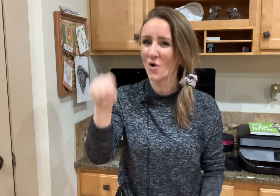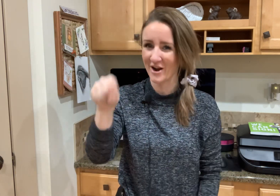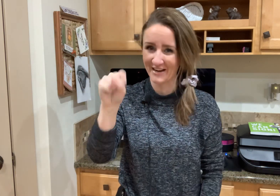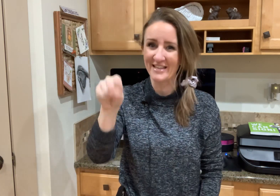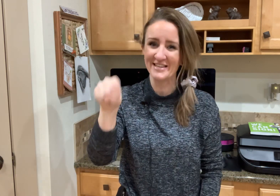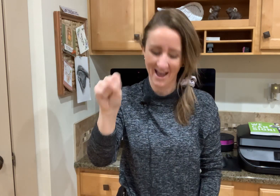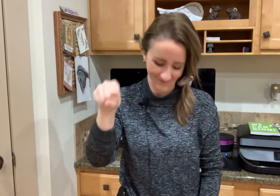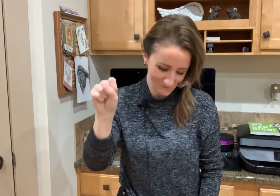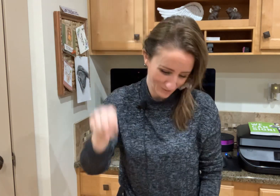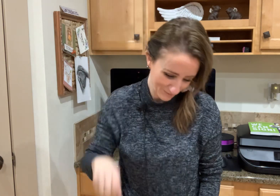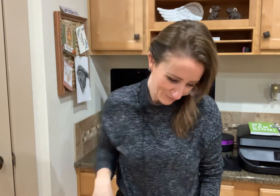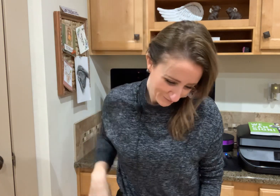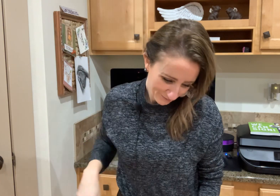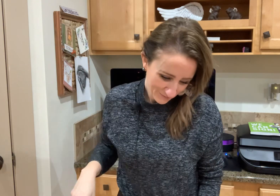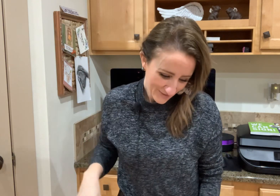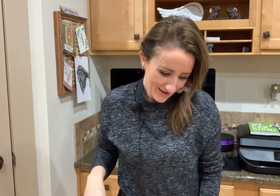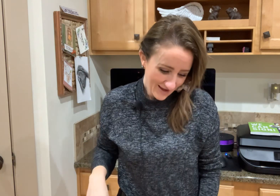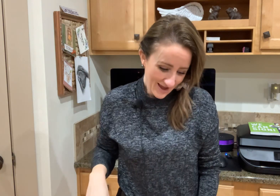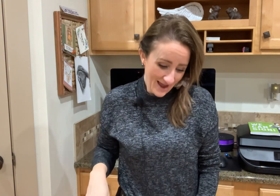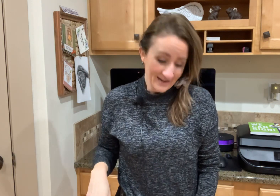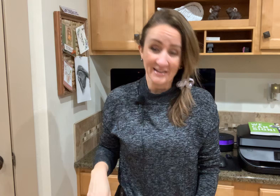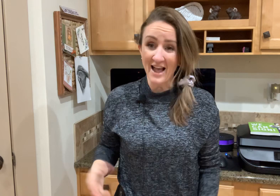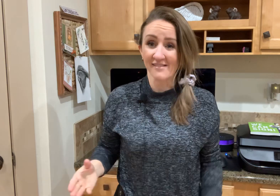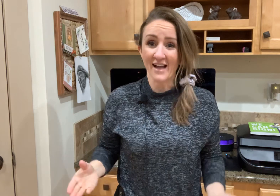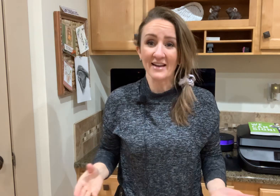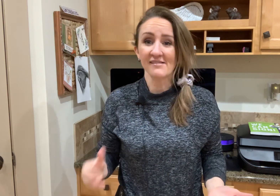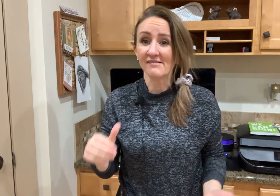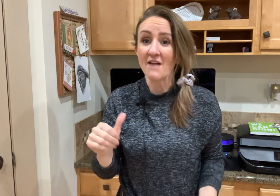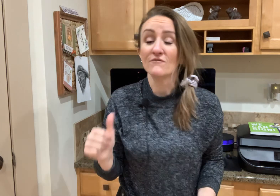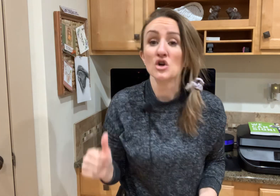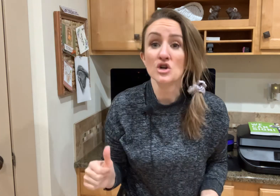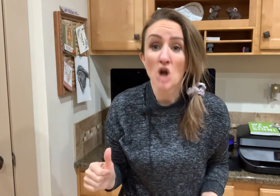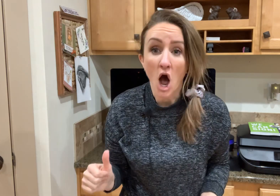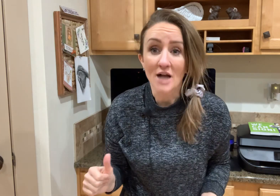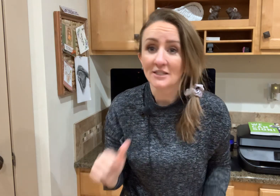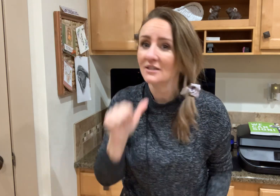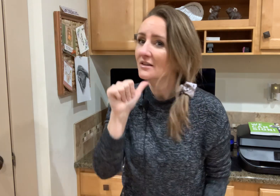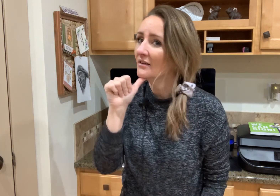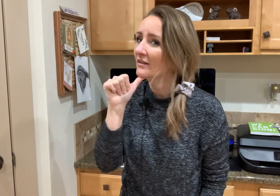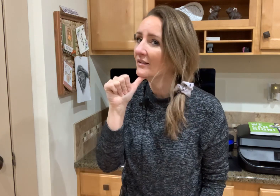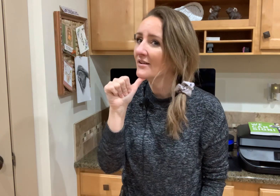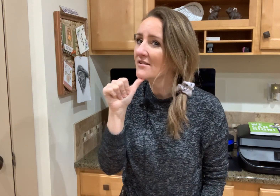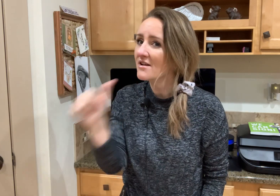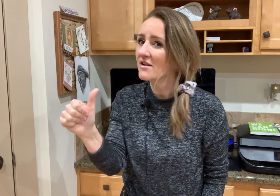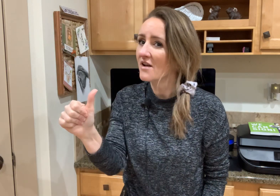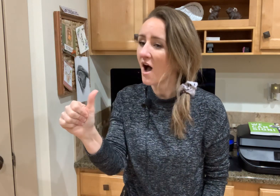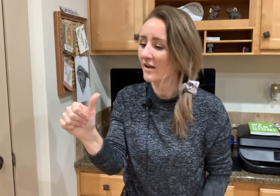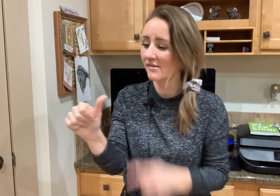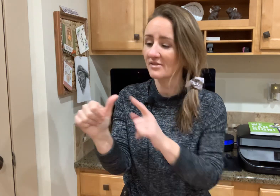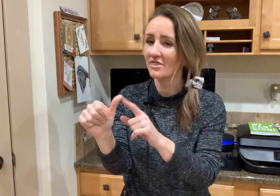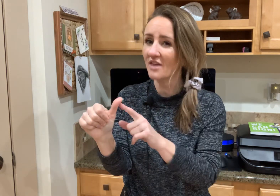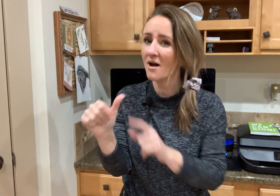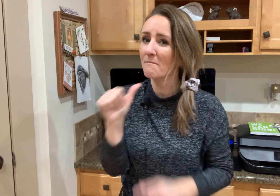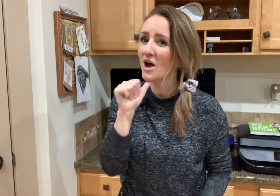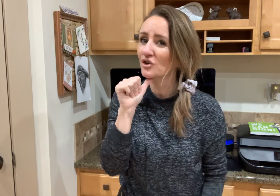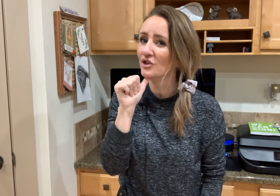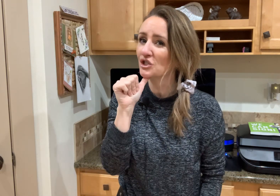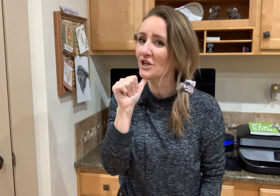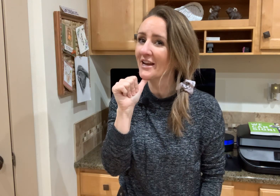one, yes. Next sign is the sign for not. Not. It's the thumb under the chin